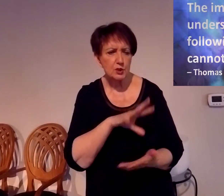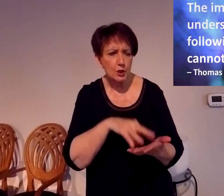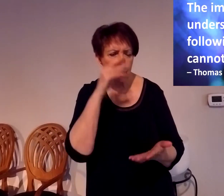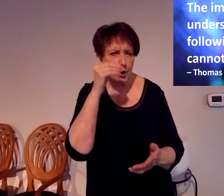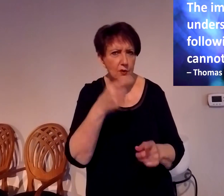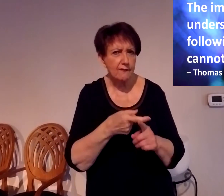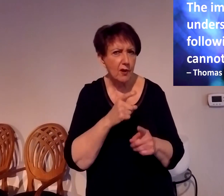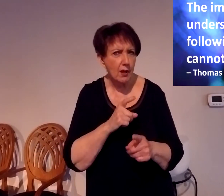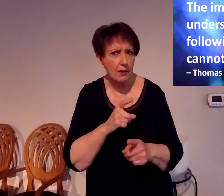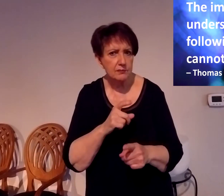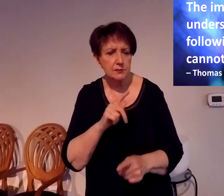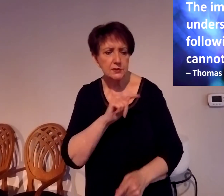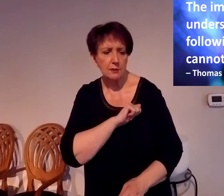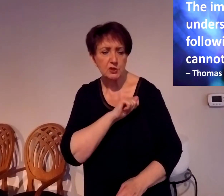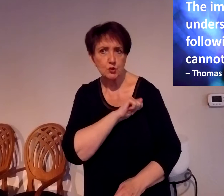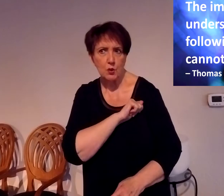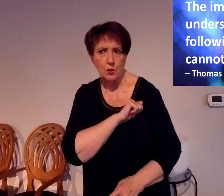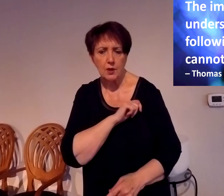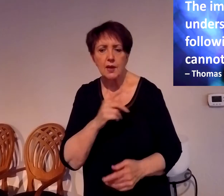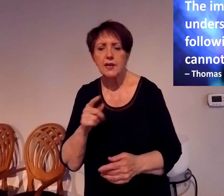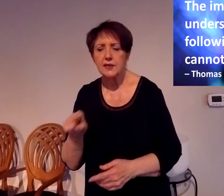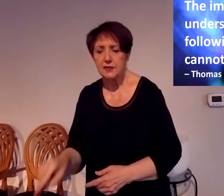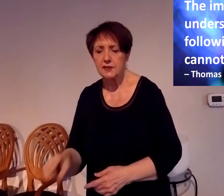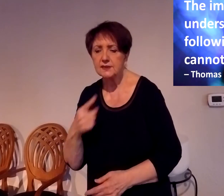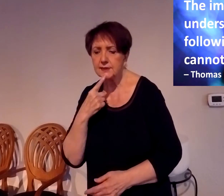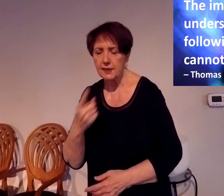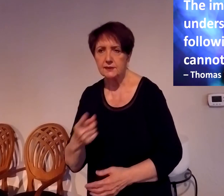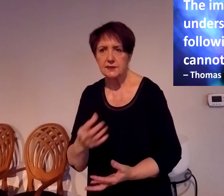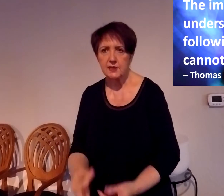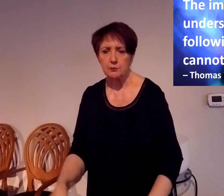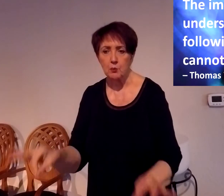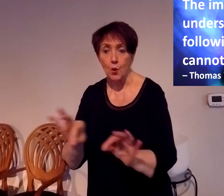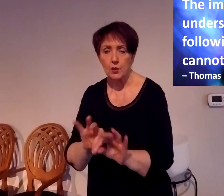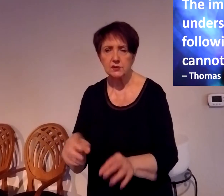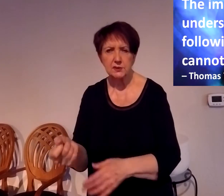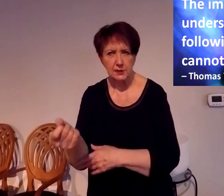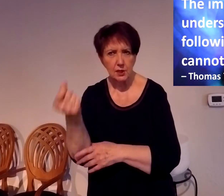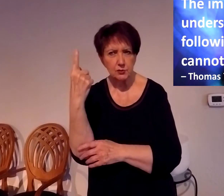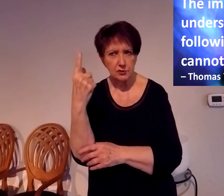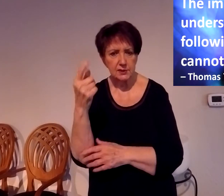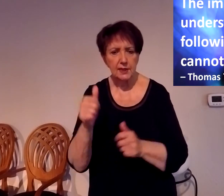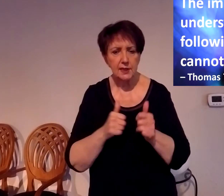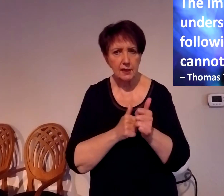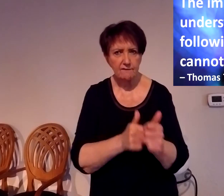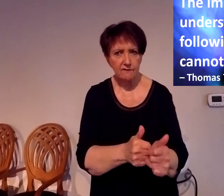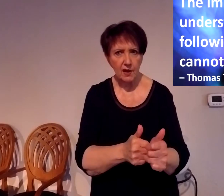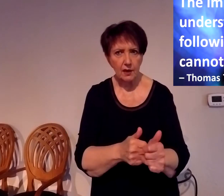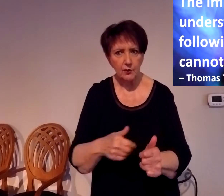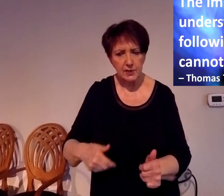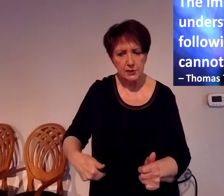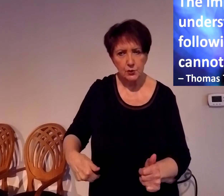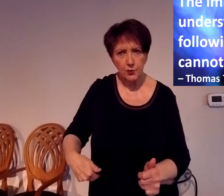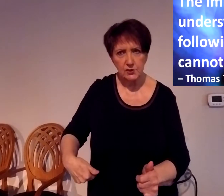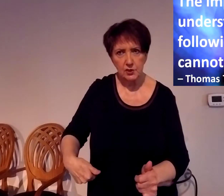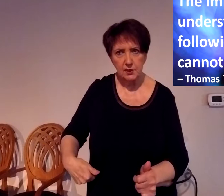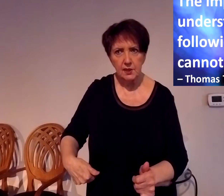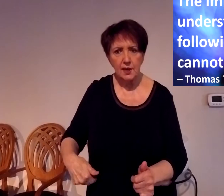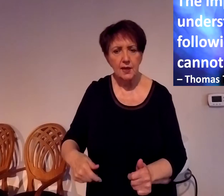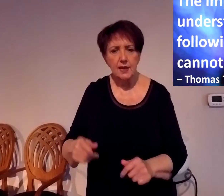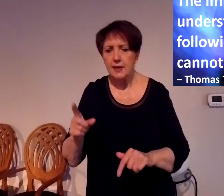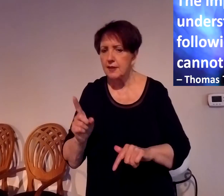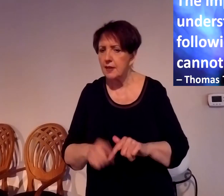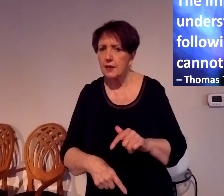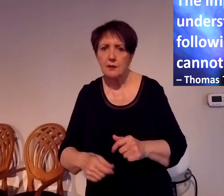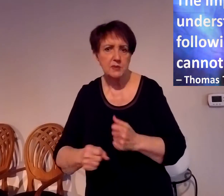the importance and understanding and following the intuition cannot